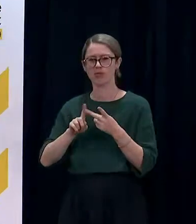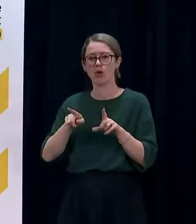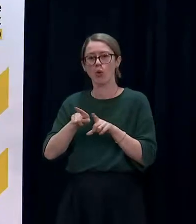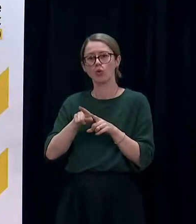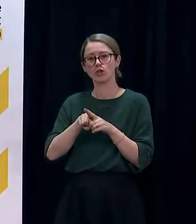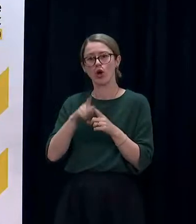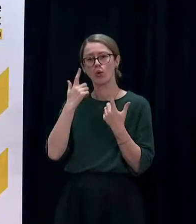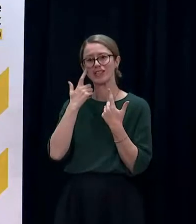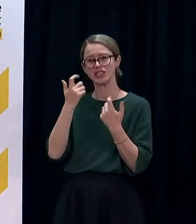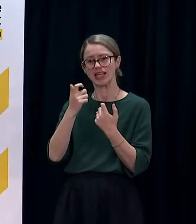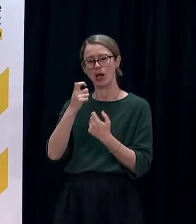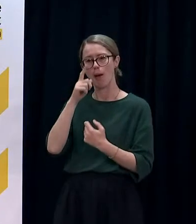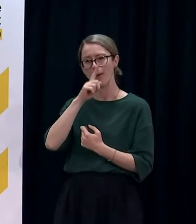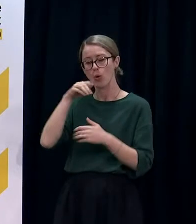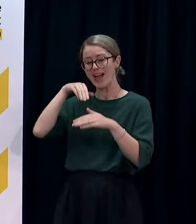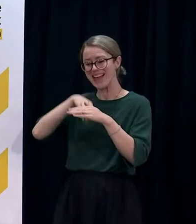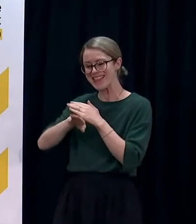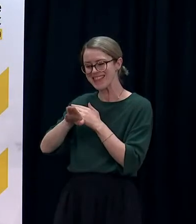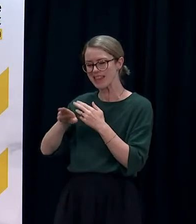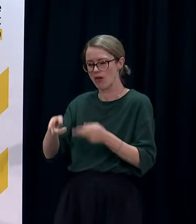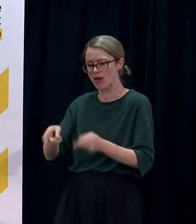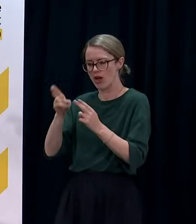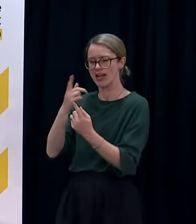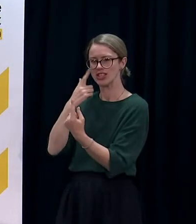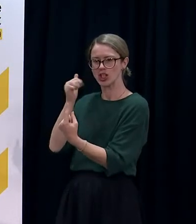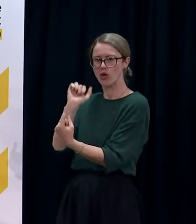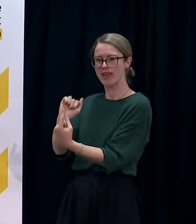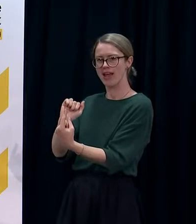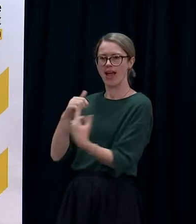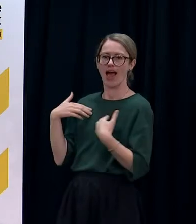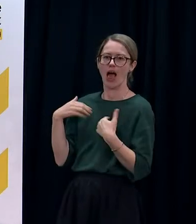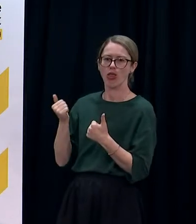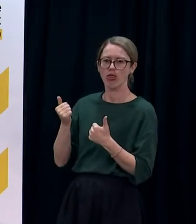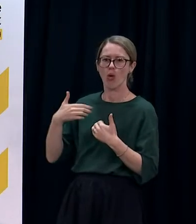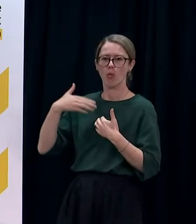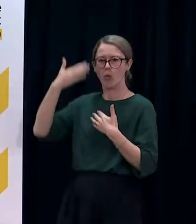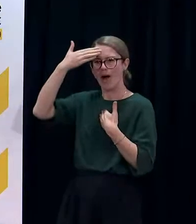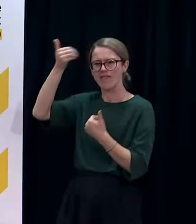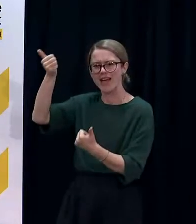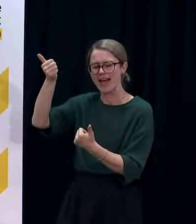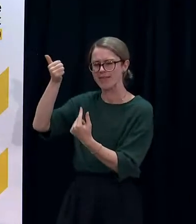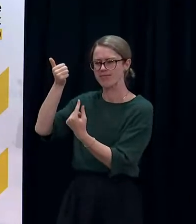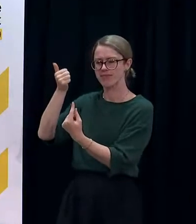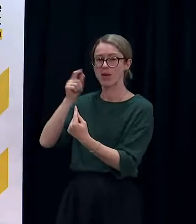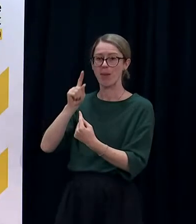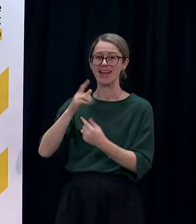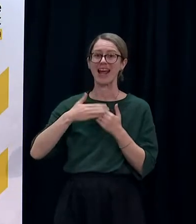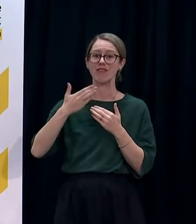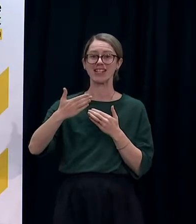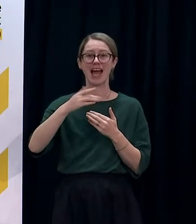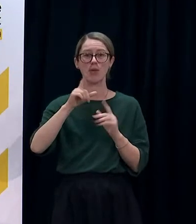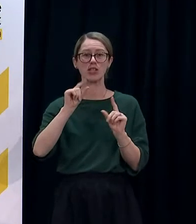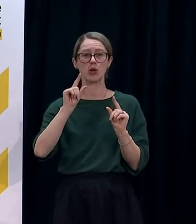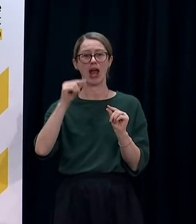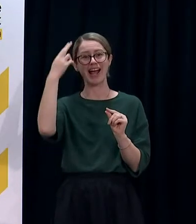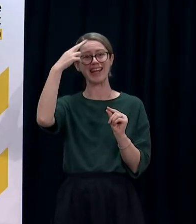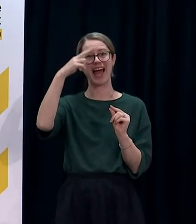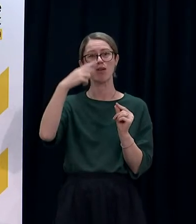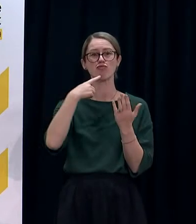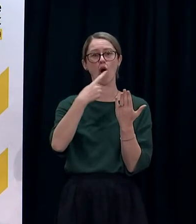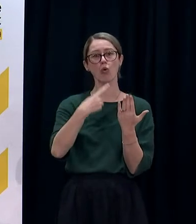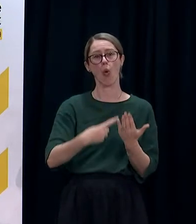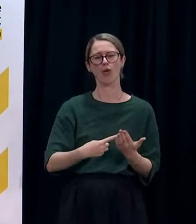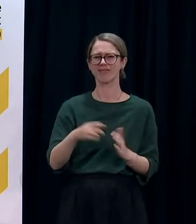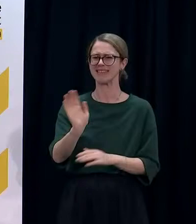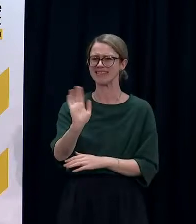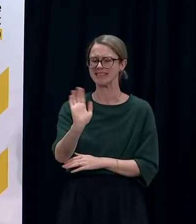done on those who are inside facilities, but there isn't a roll call at the start of the day. And at that point, I do want to acknowledge the bubble that this